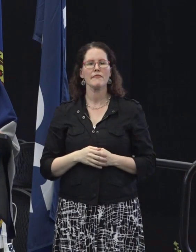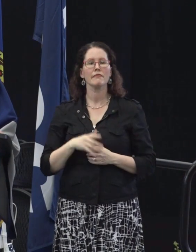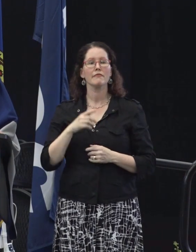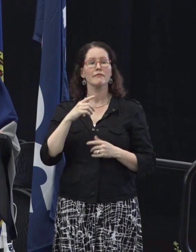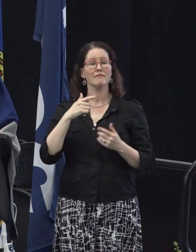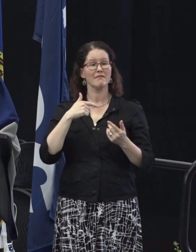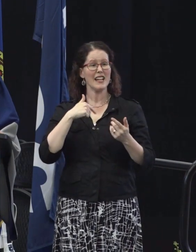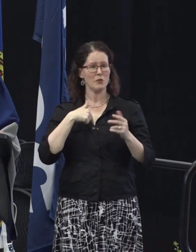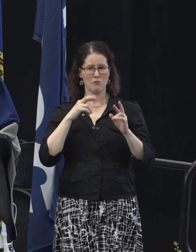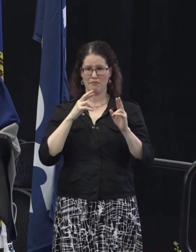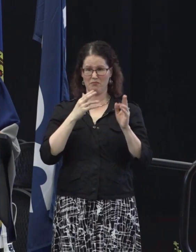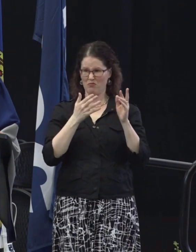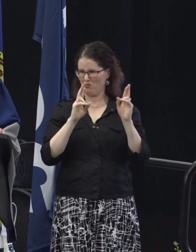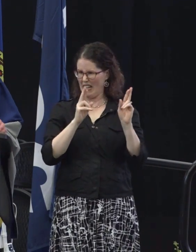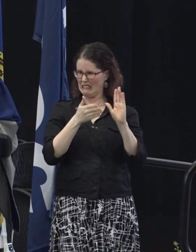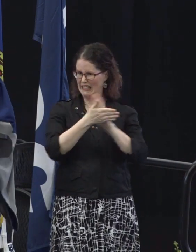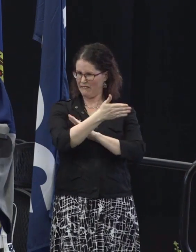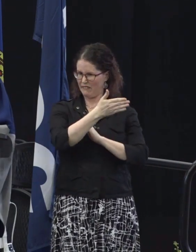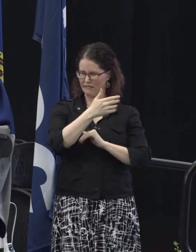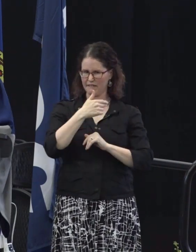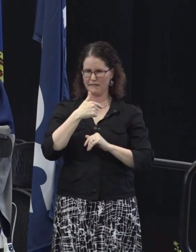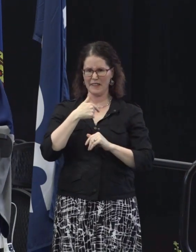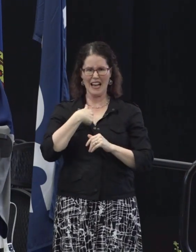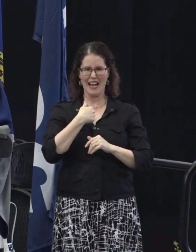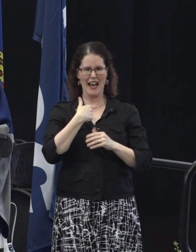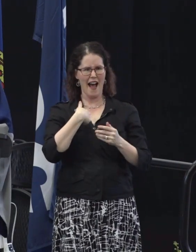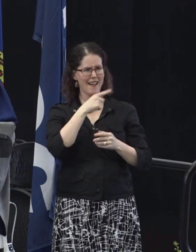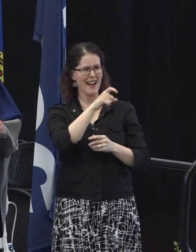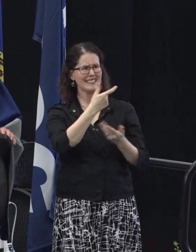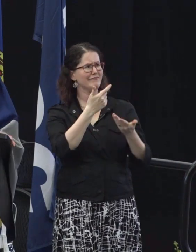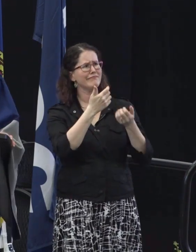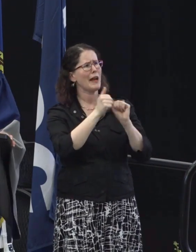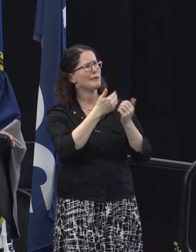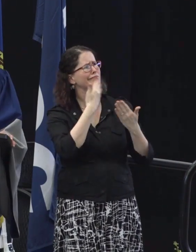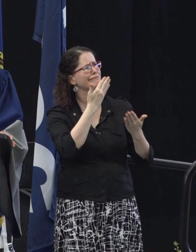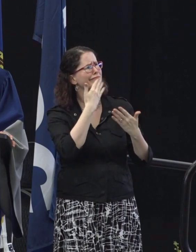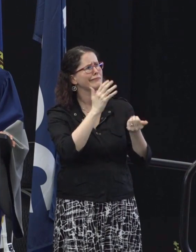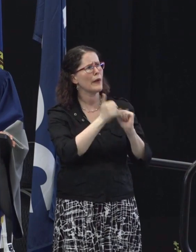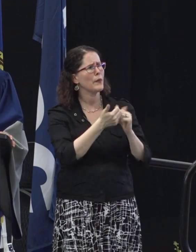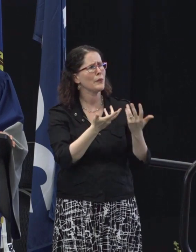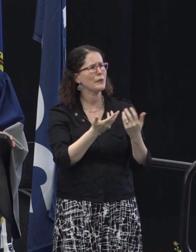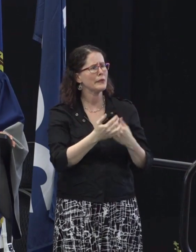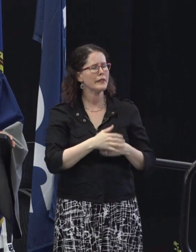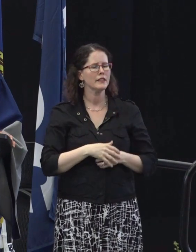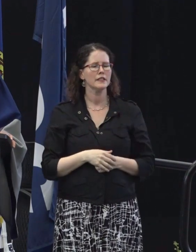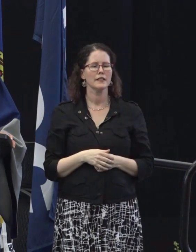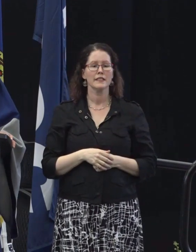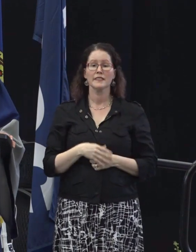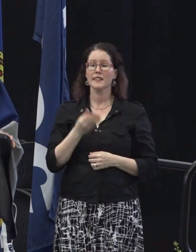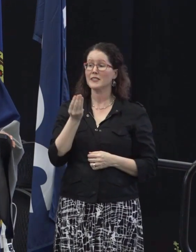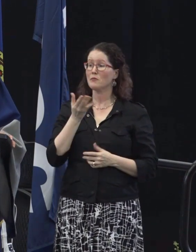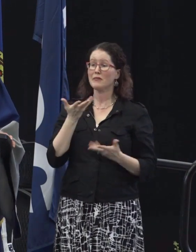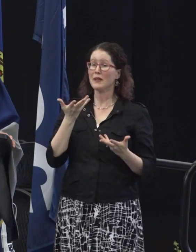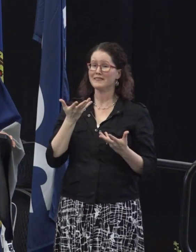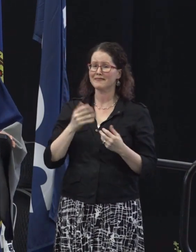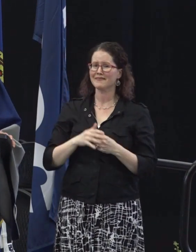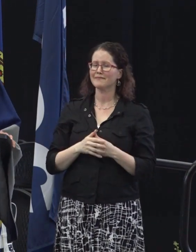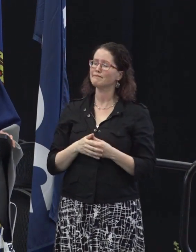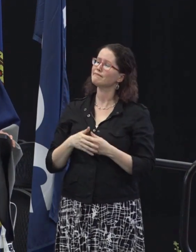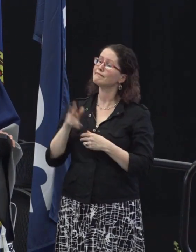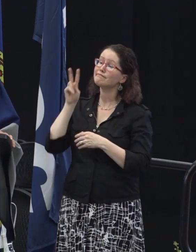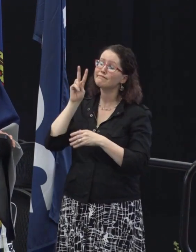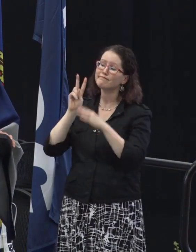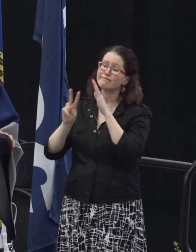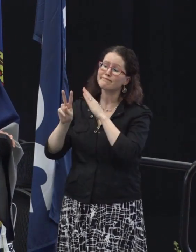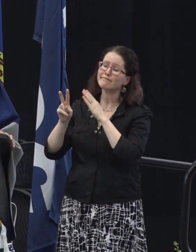asked her what I could do to possibly repay her care and kindness. And she said to me, very simply, she said, "Please someday